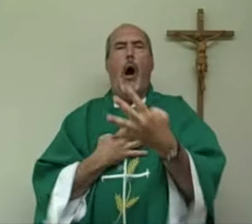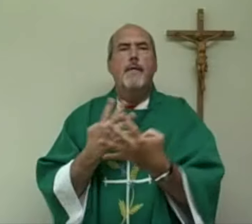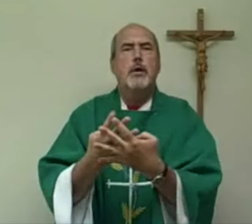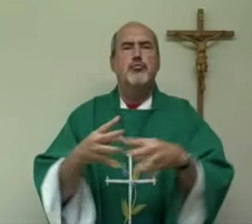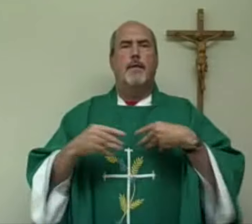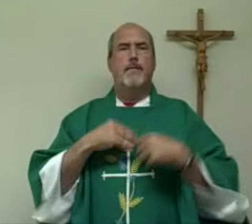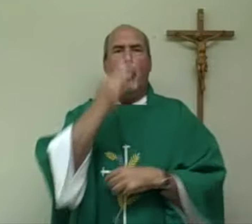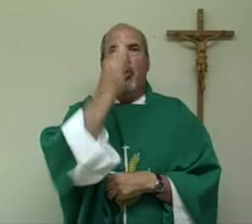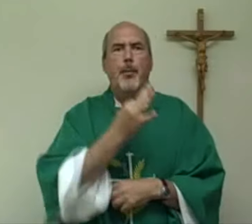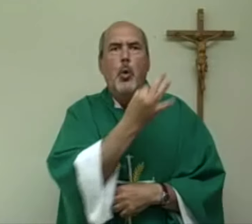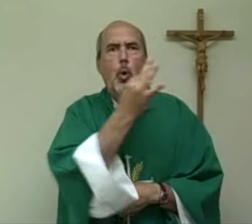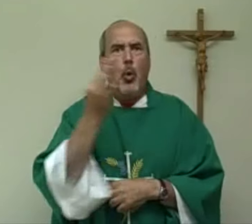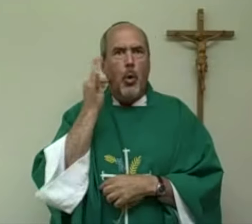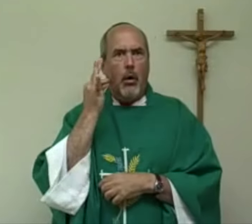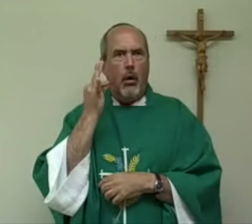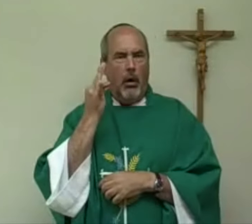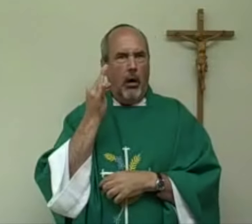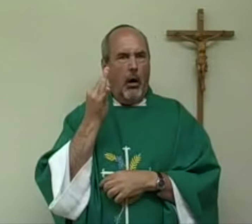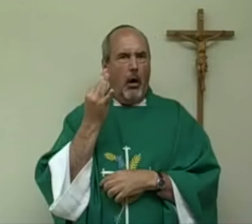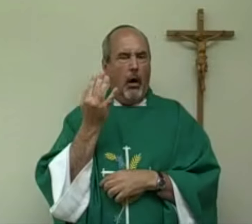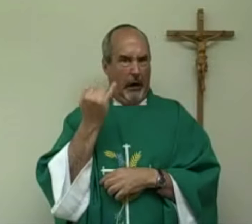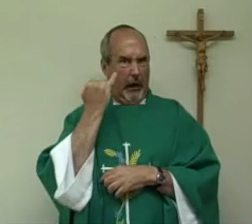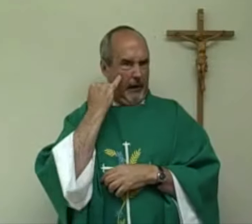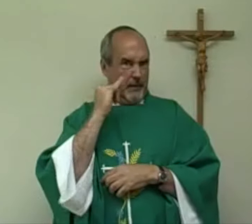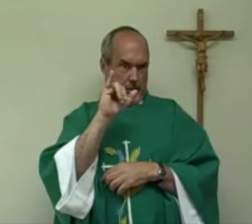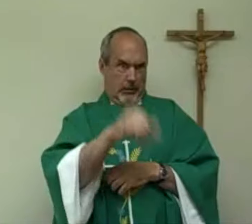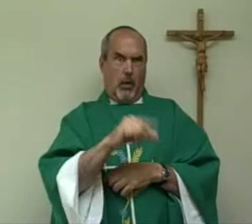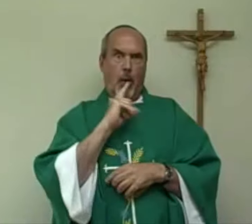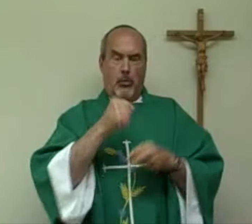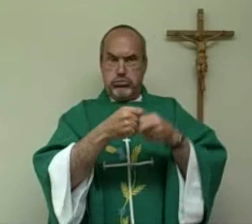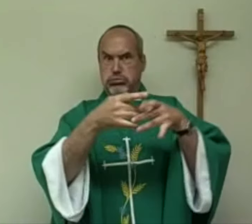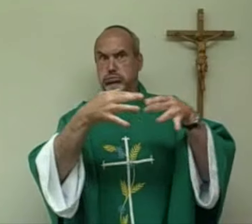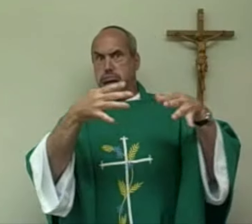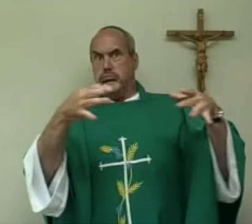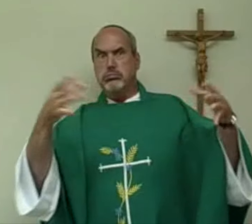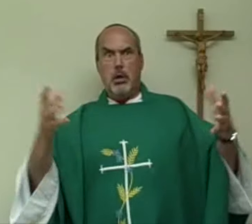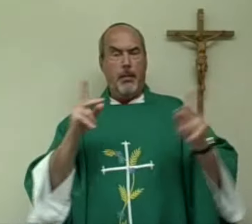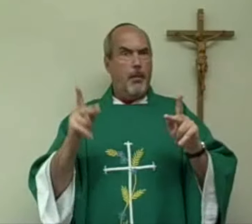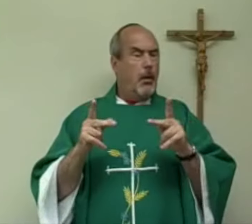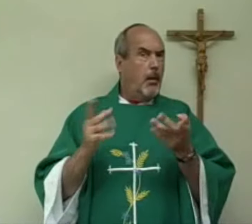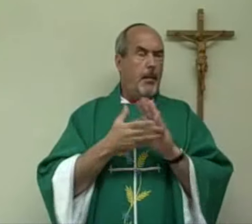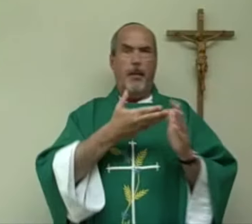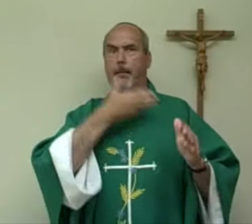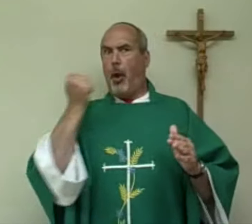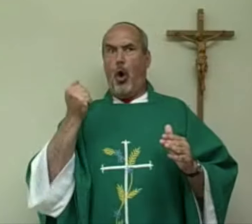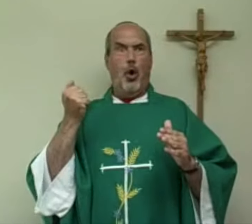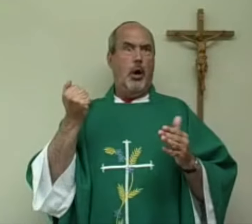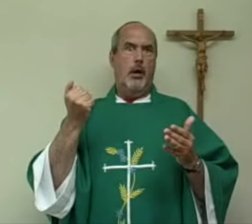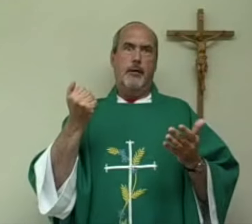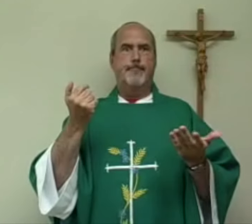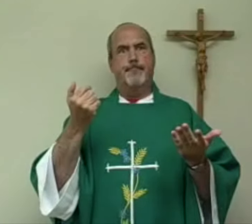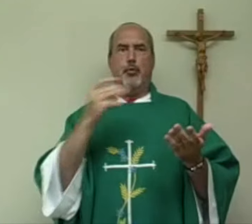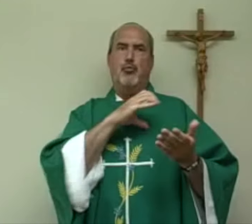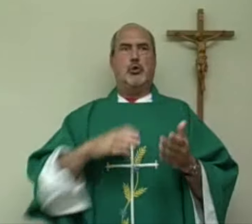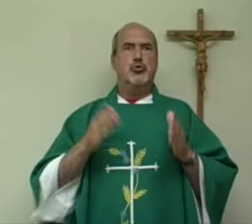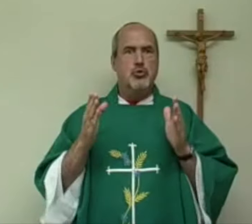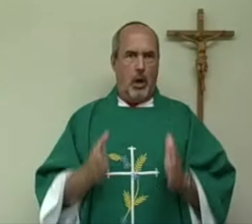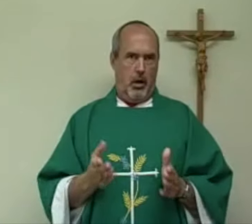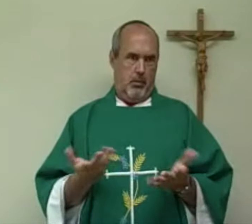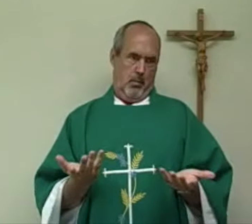people back to the church and made them eager to go to confession and take communion? And if that has happened